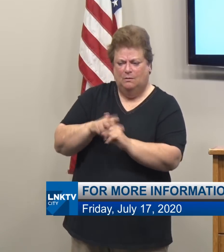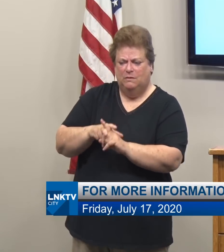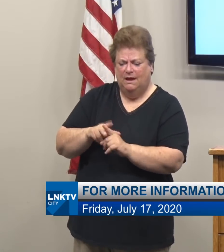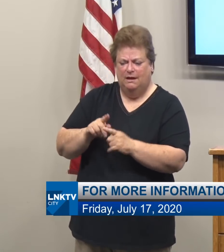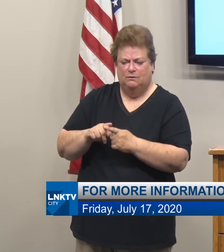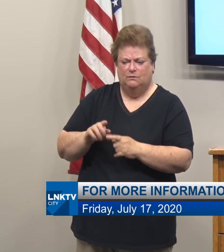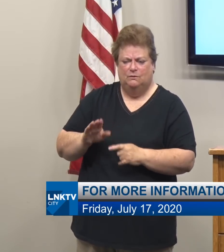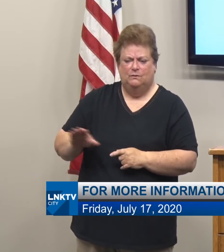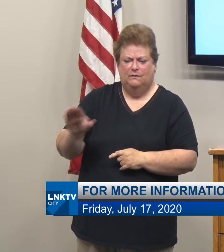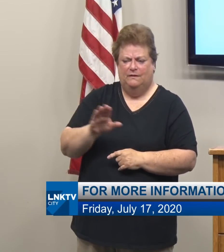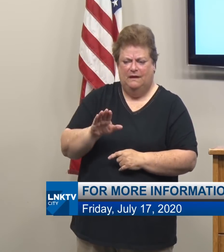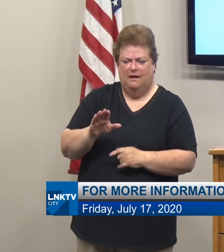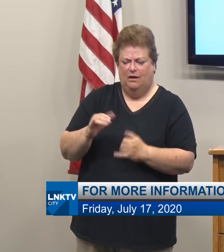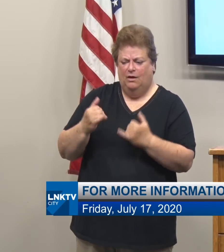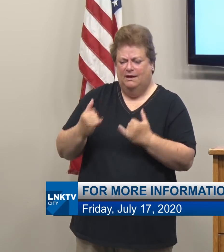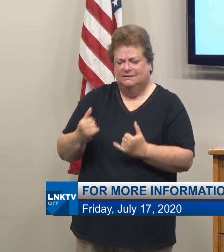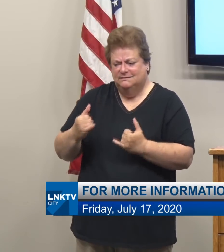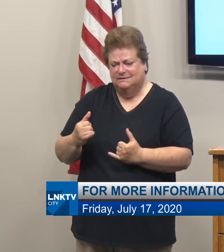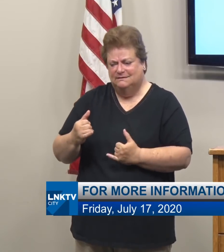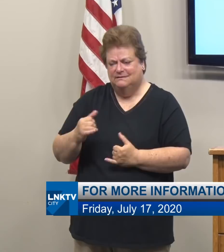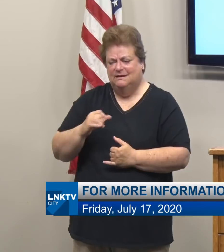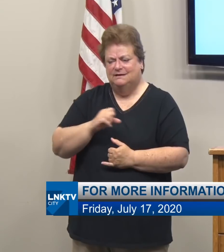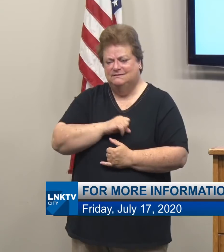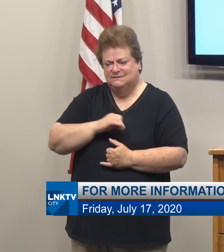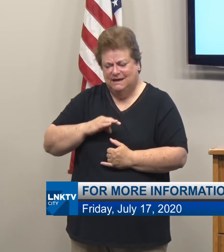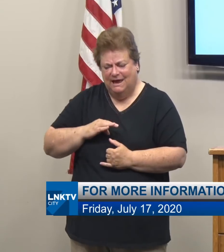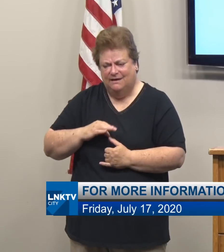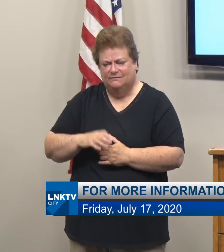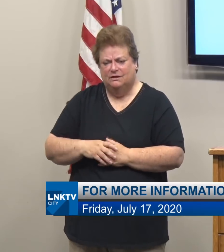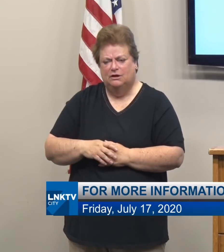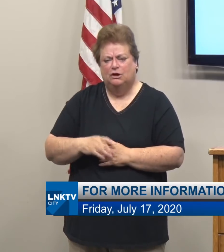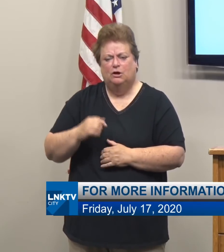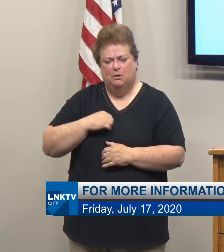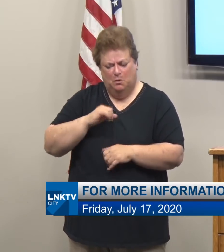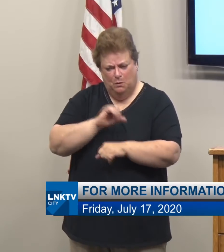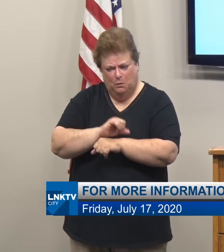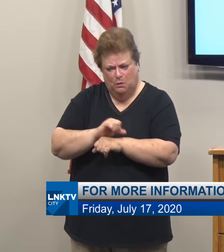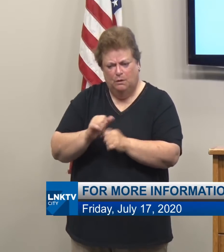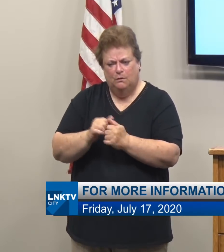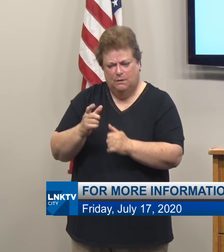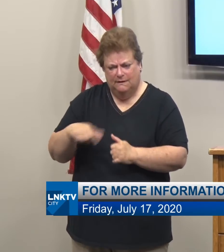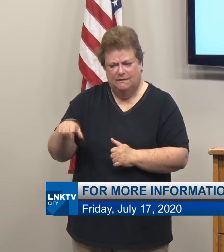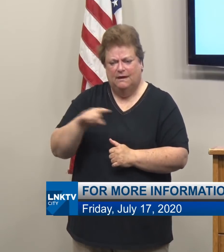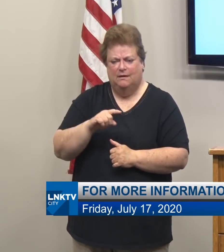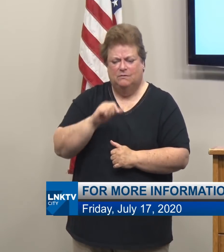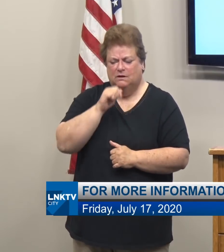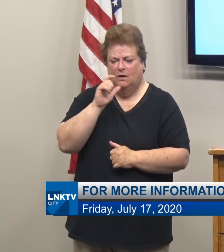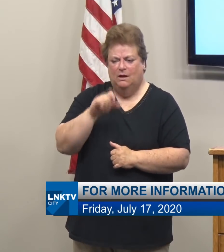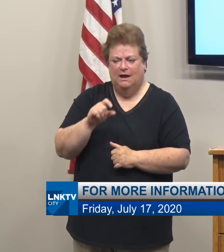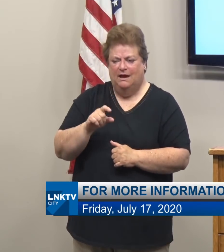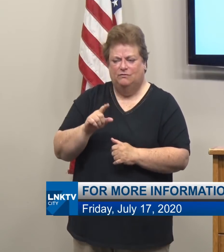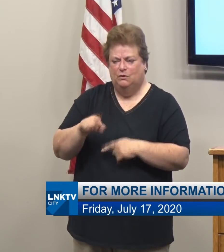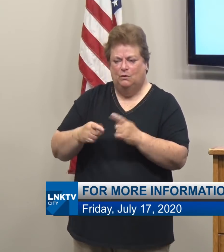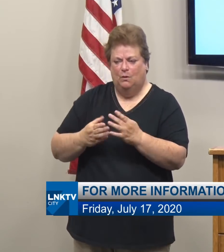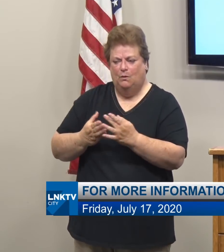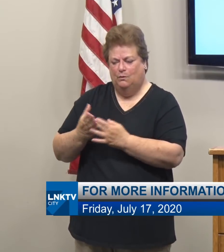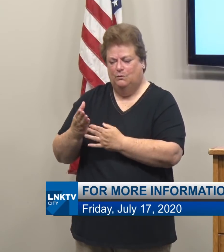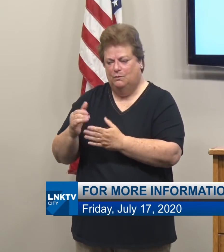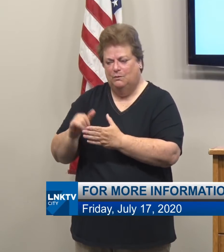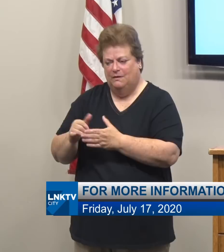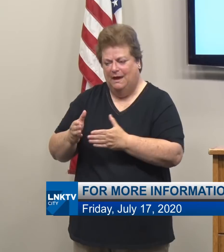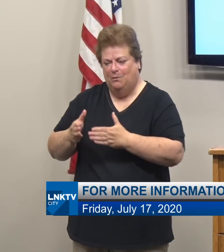their existing staffing or things like that. So we've been able to work through those without having to go down a closure path at this